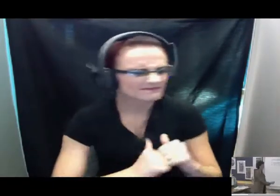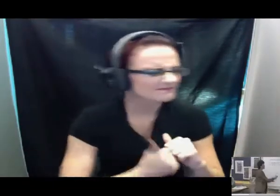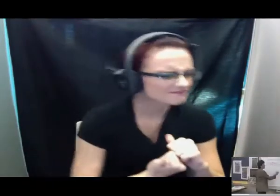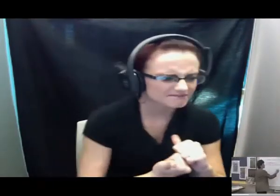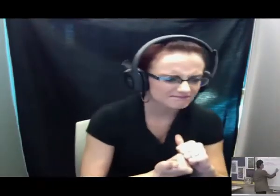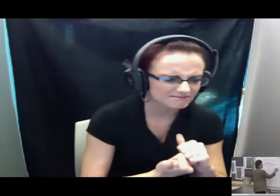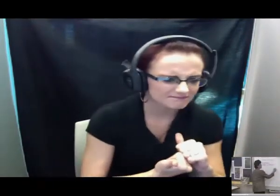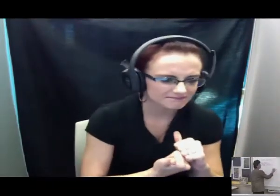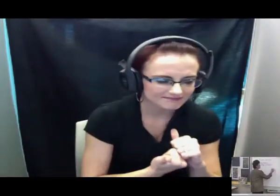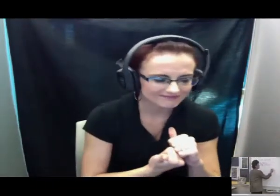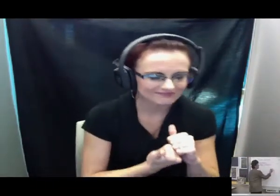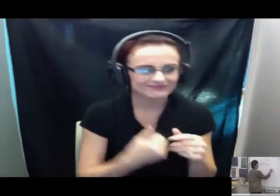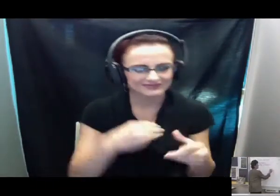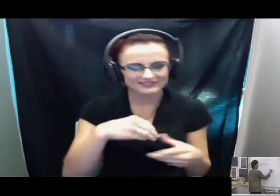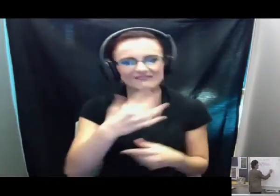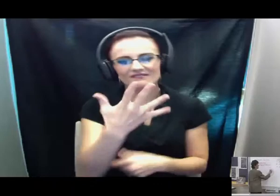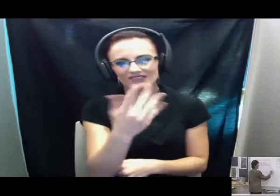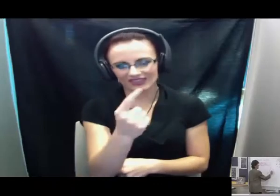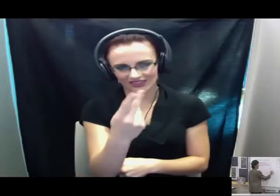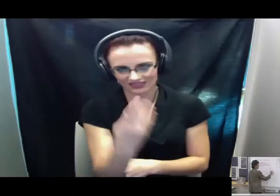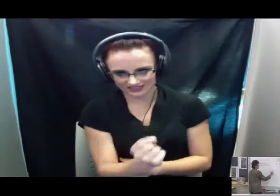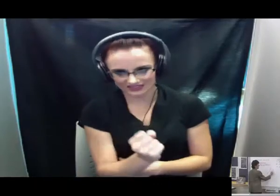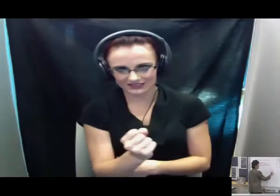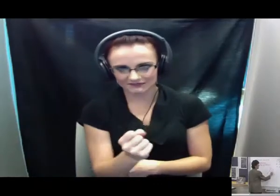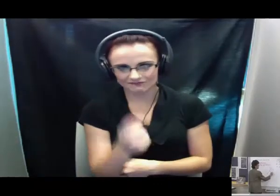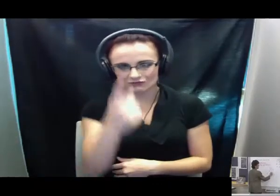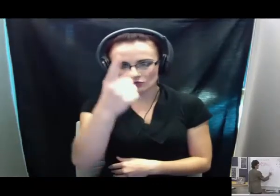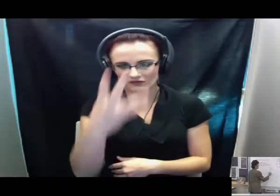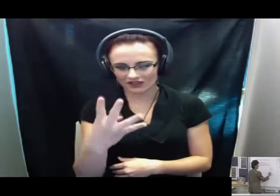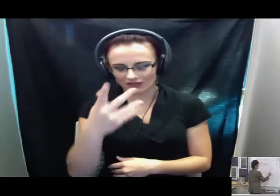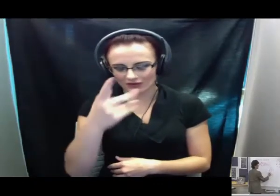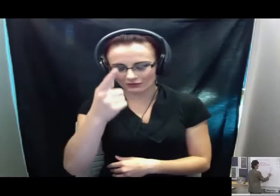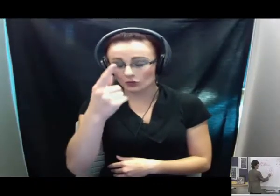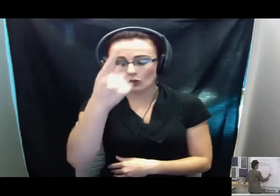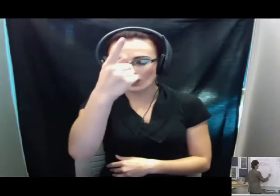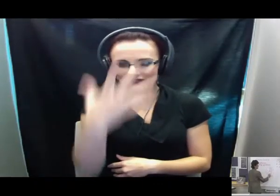Fifths. Okay, each of these is 1/5 of the pie.